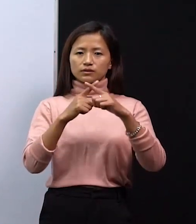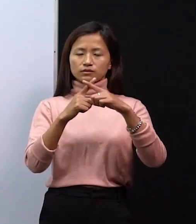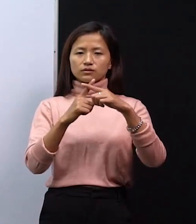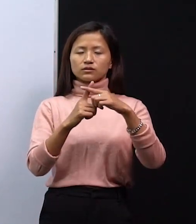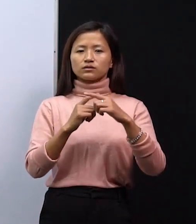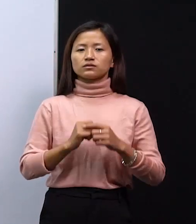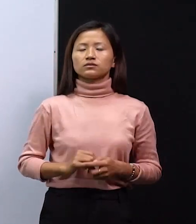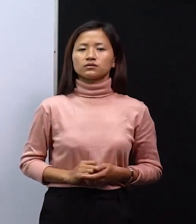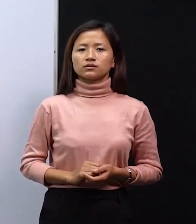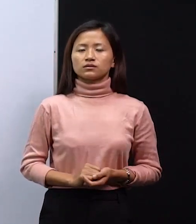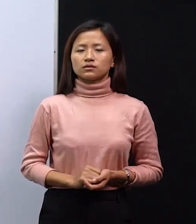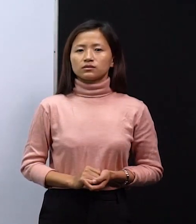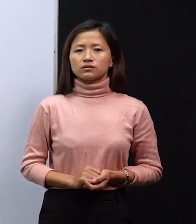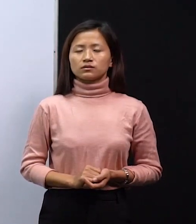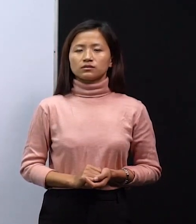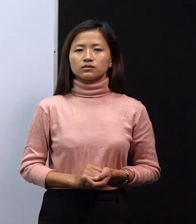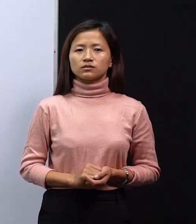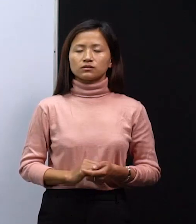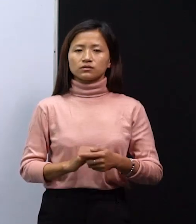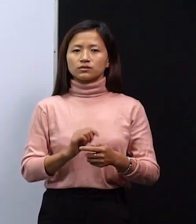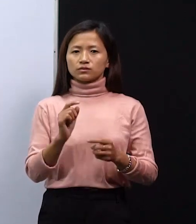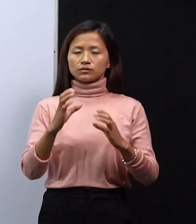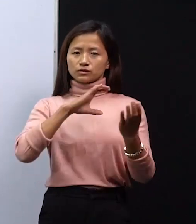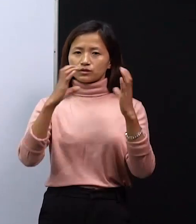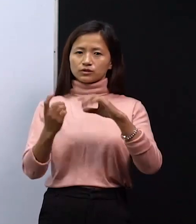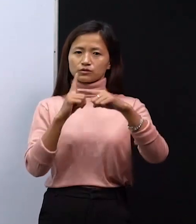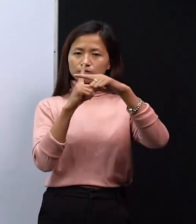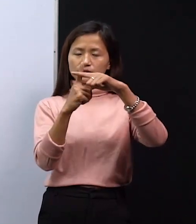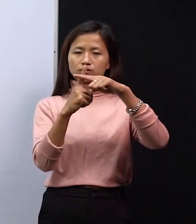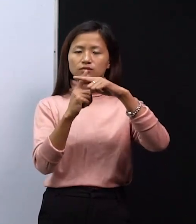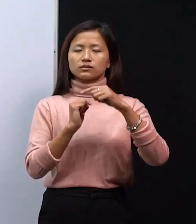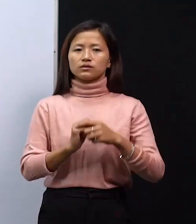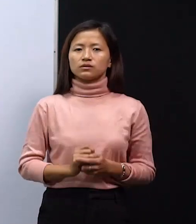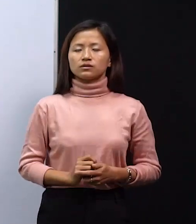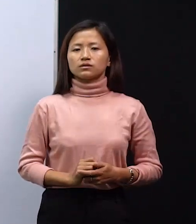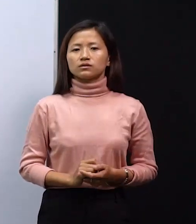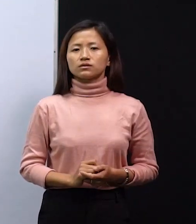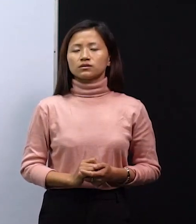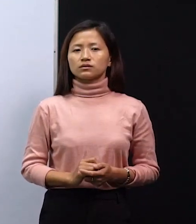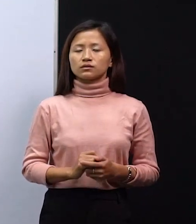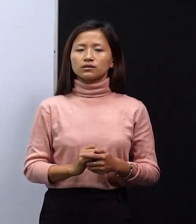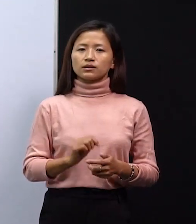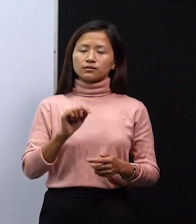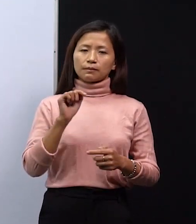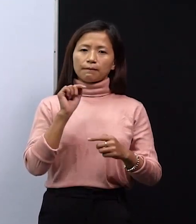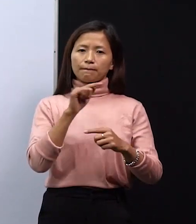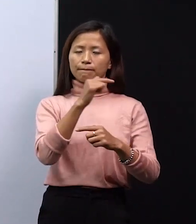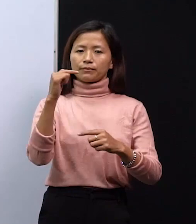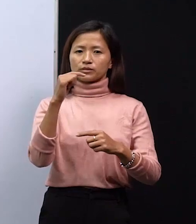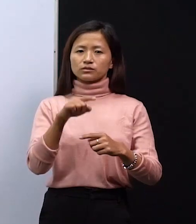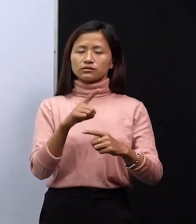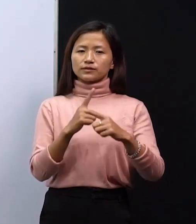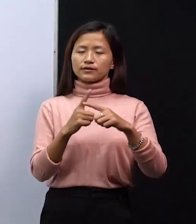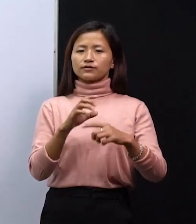4x, this minus I will change to plus, okay? And this minus I will take with 5.